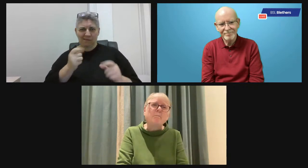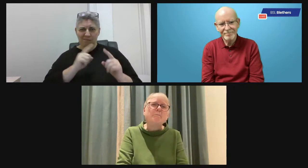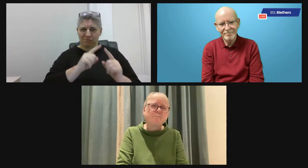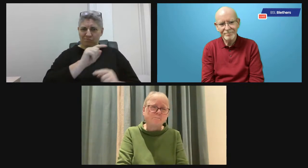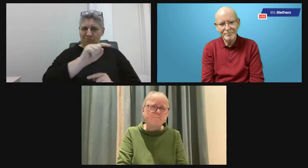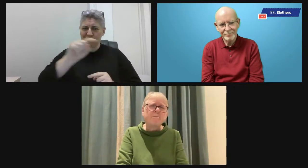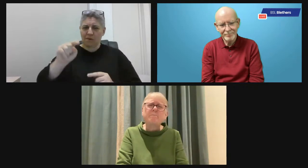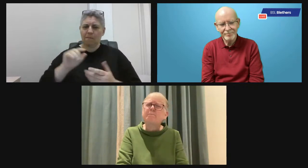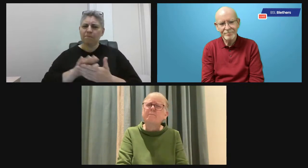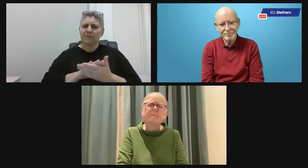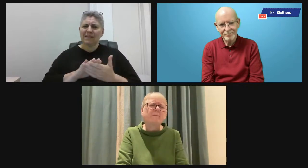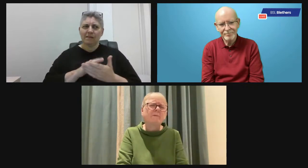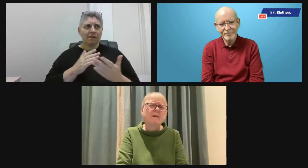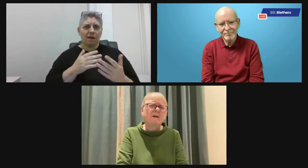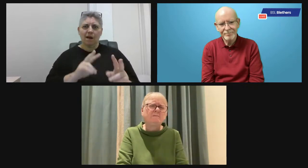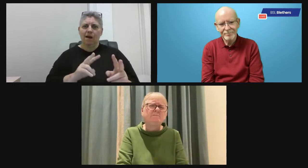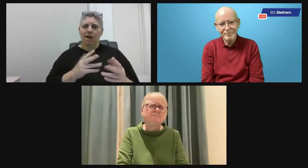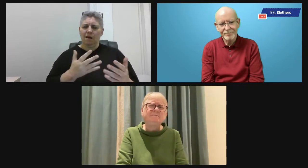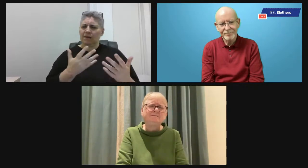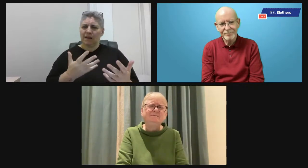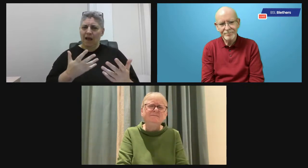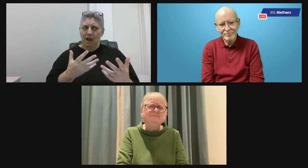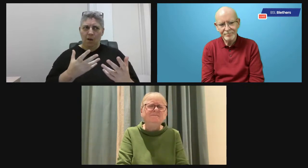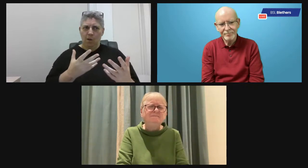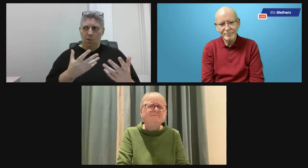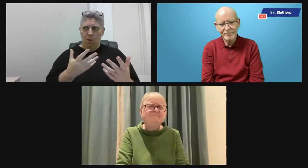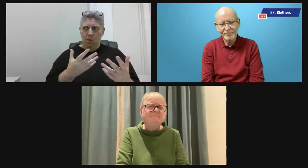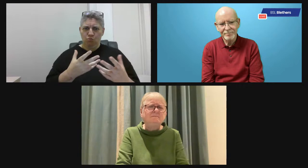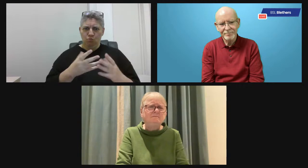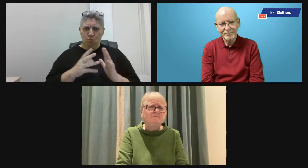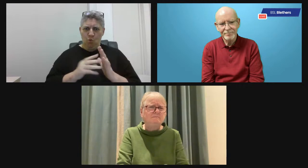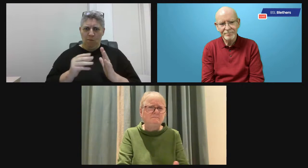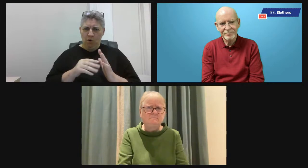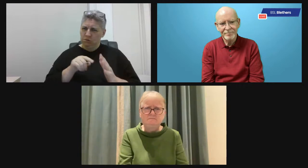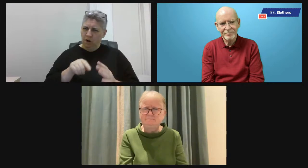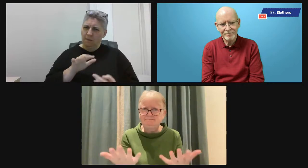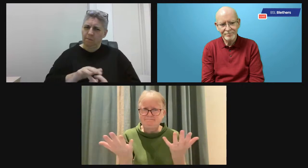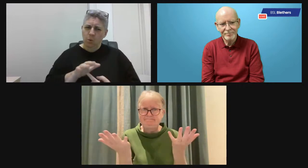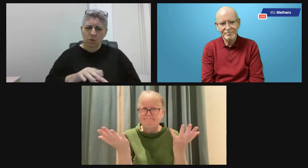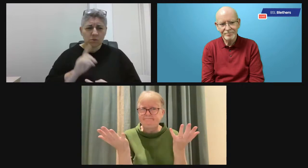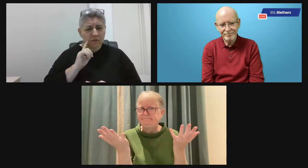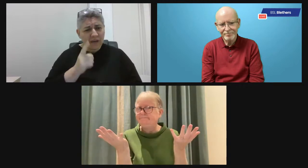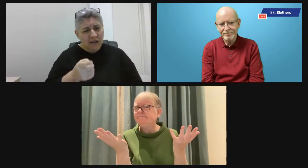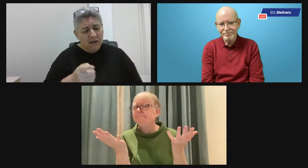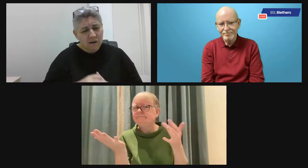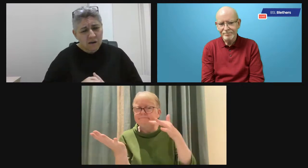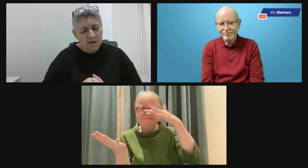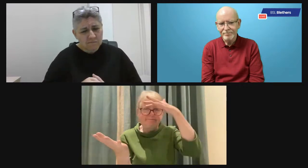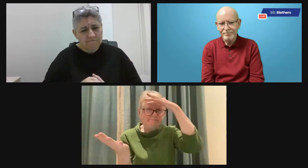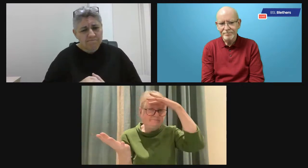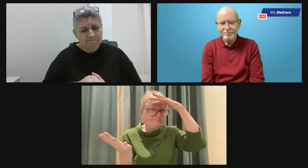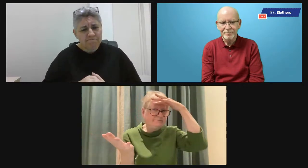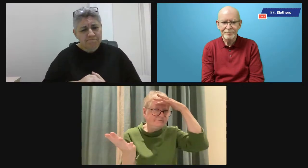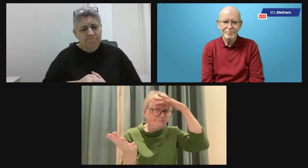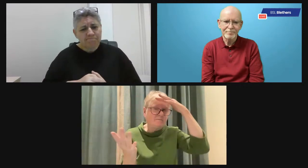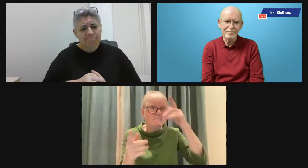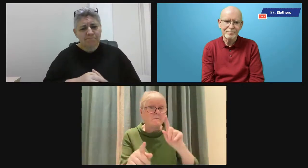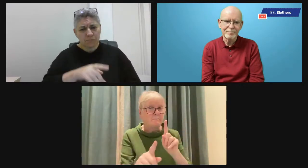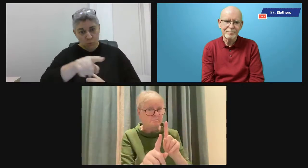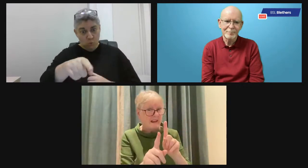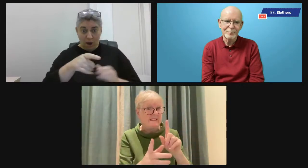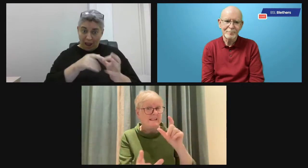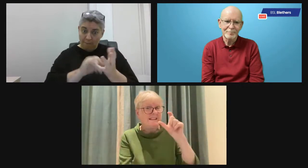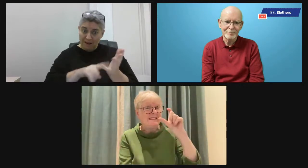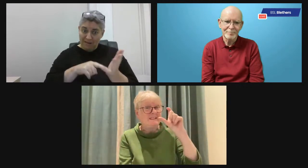aspire to be like. I remember having deaf role models, and I think it Yeah, really is where are they